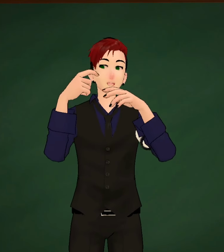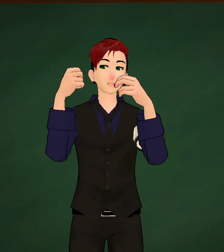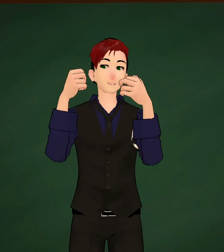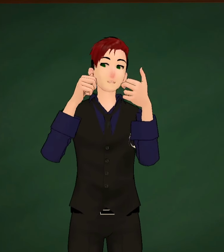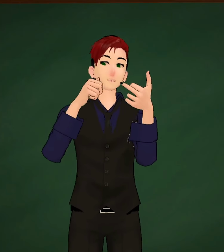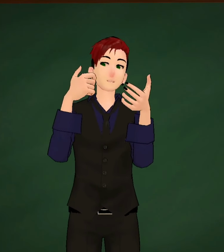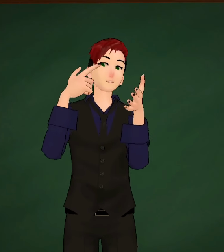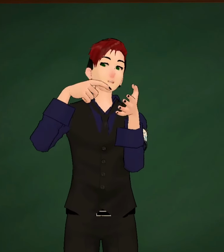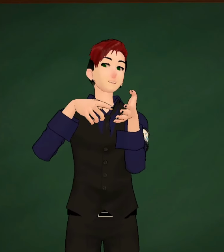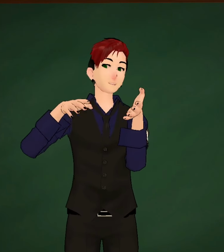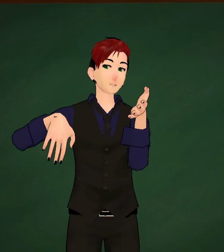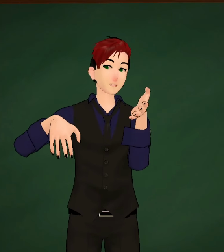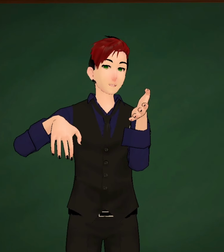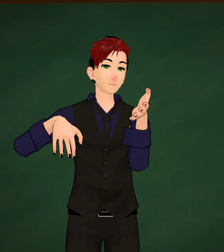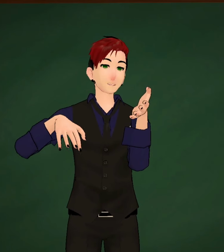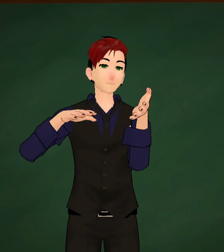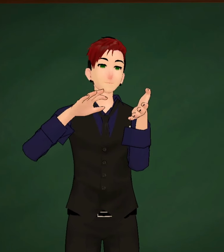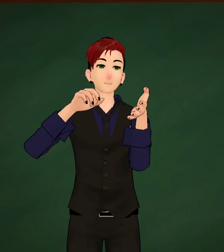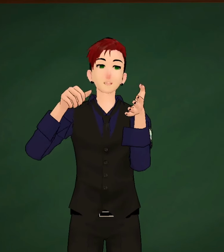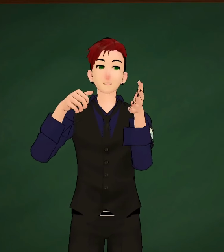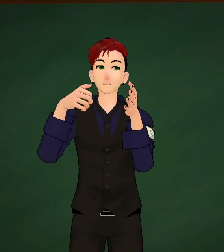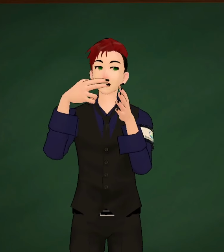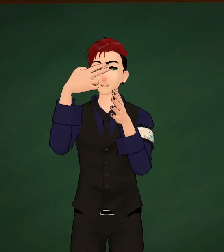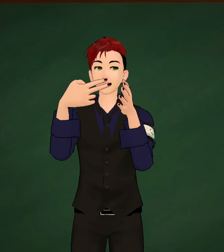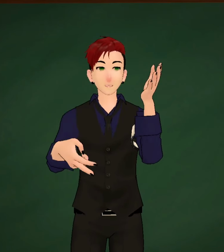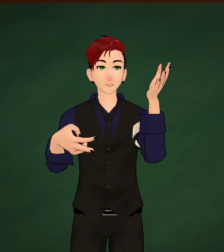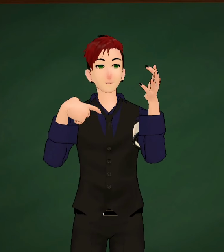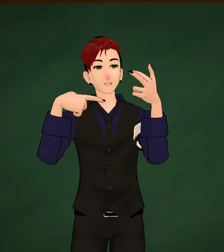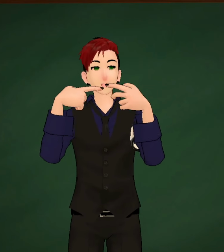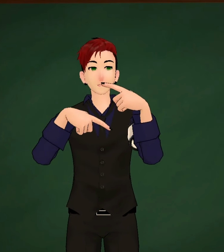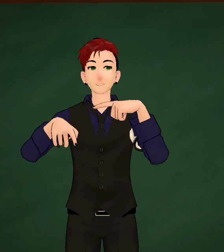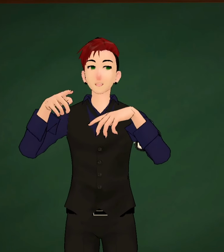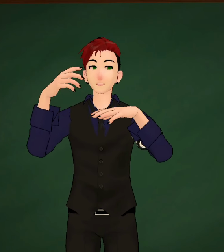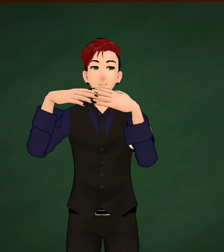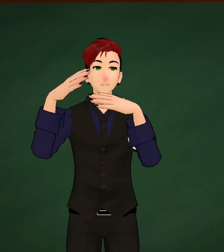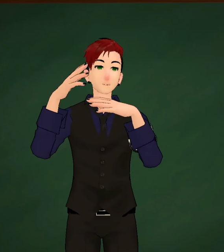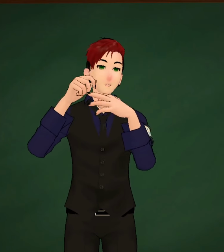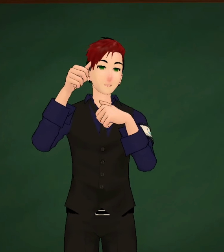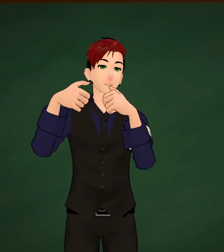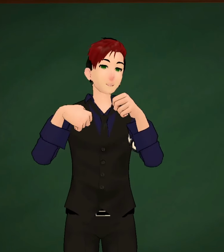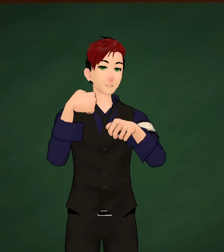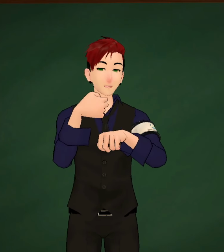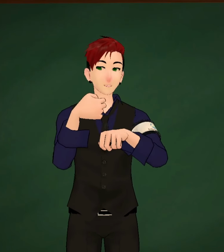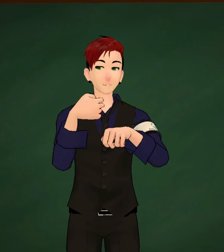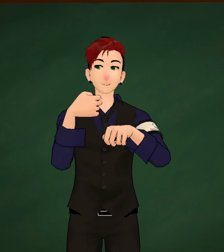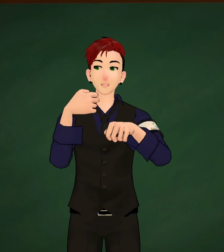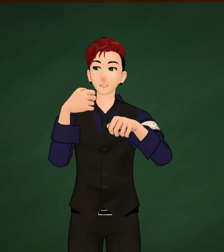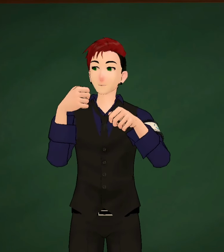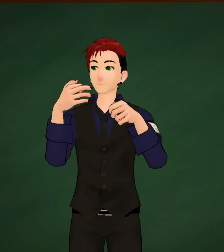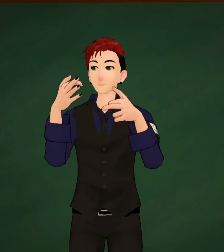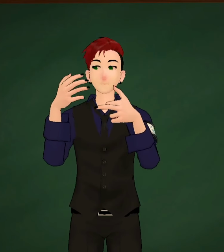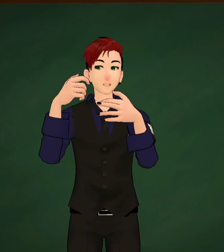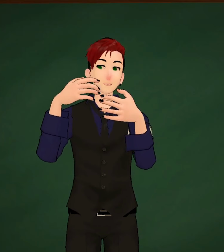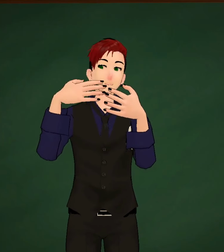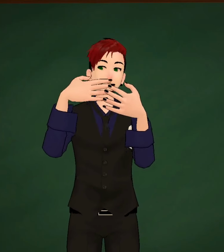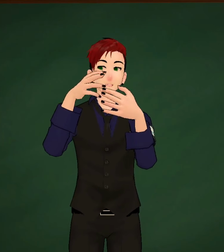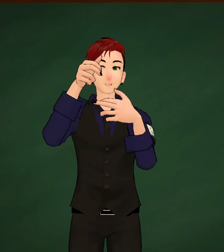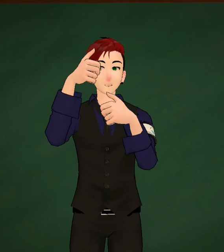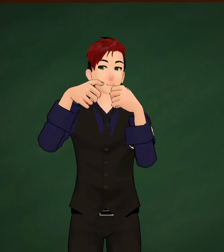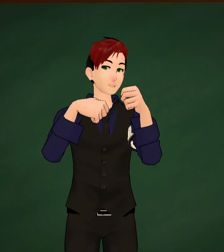signs, because they don't know it yet. They haven't been in it. I've been signing for more than 10 years. Like, I've been signing almost 10